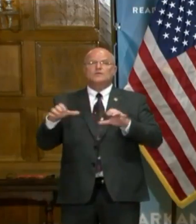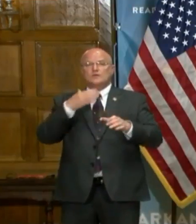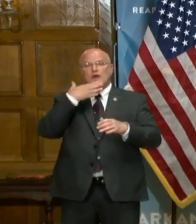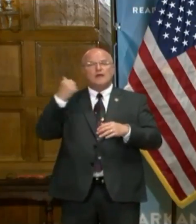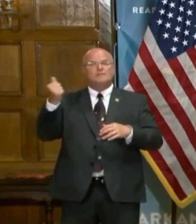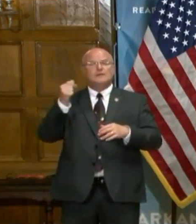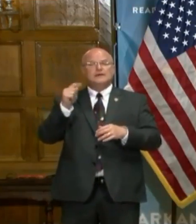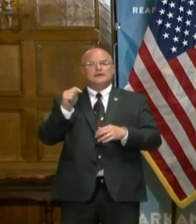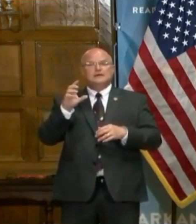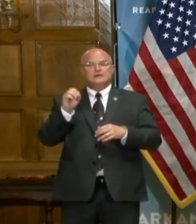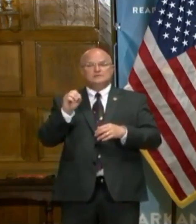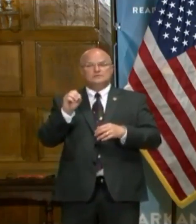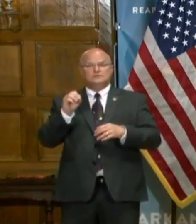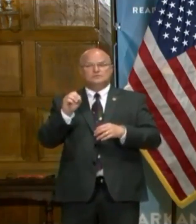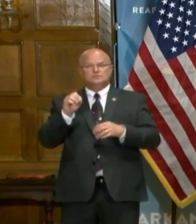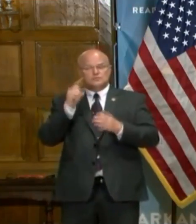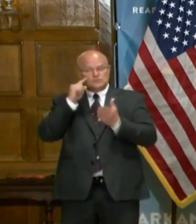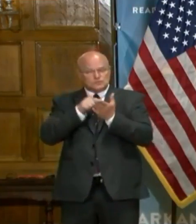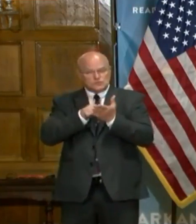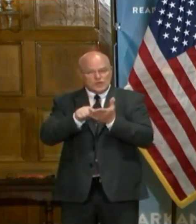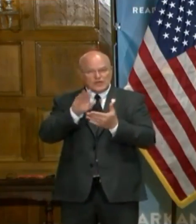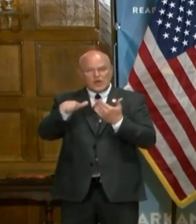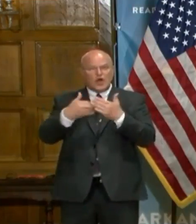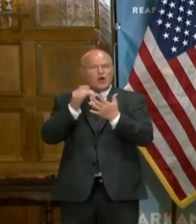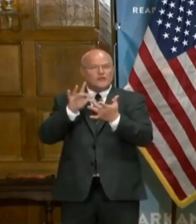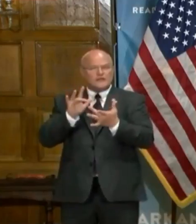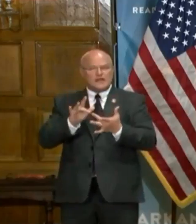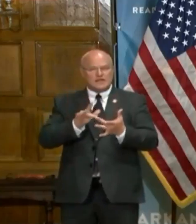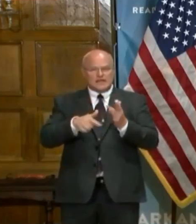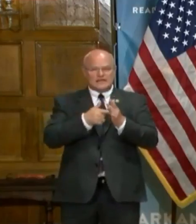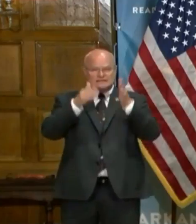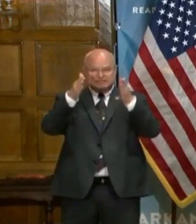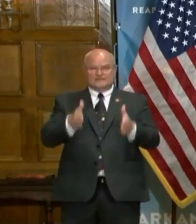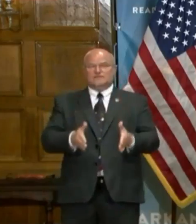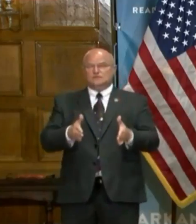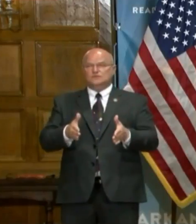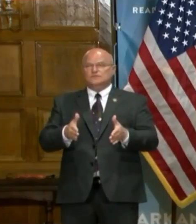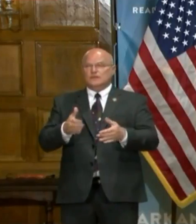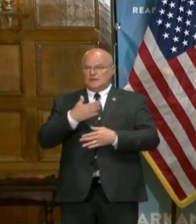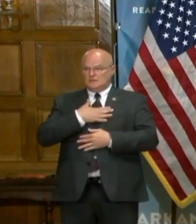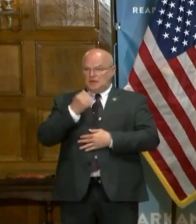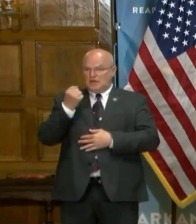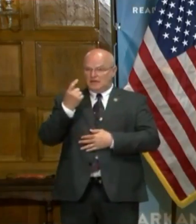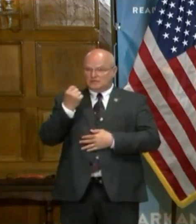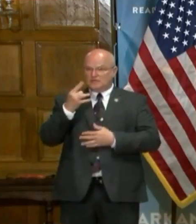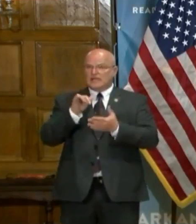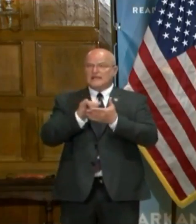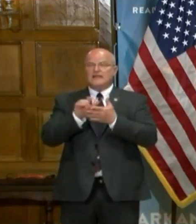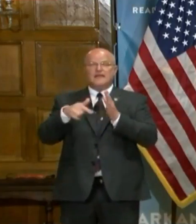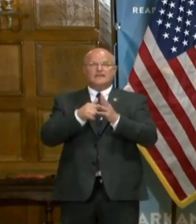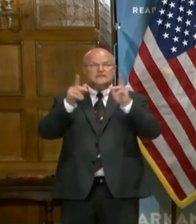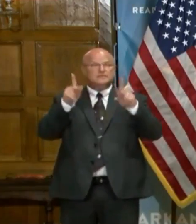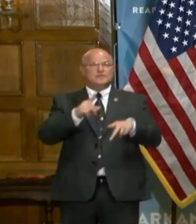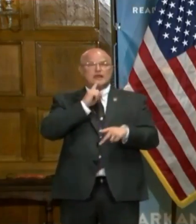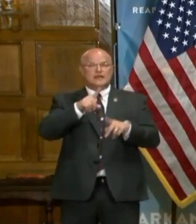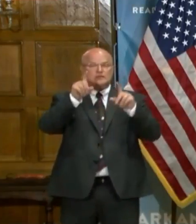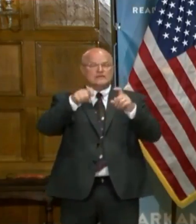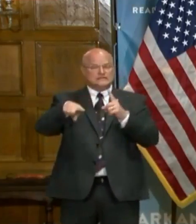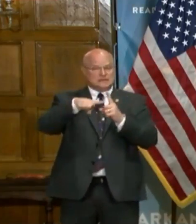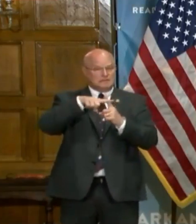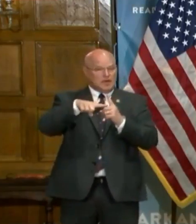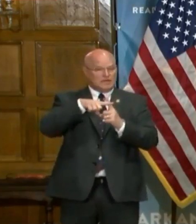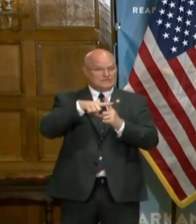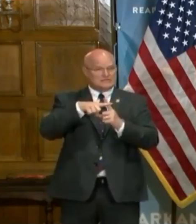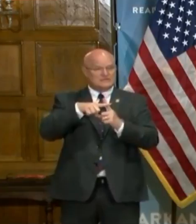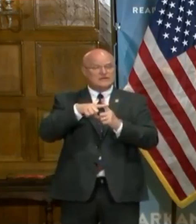best to track down all the contacts of this individual. My understanding is that this individual actually tested